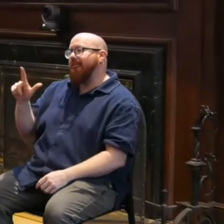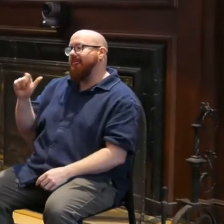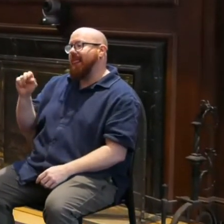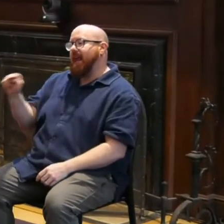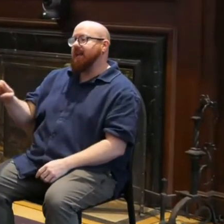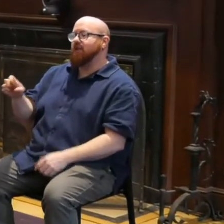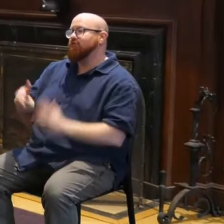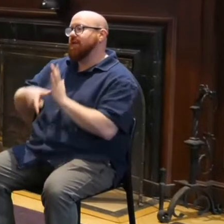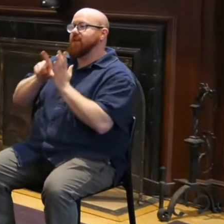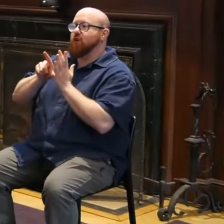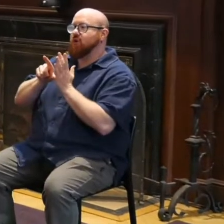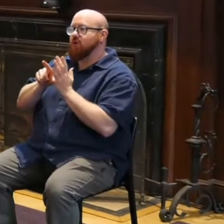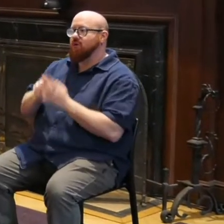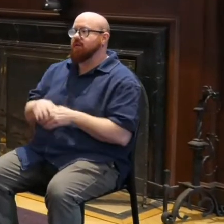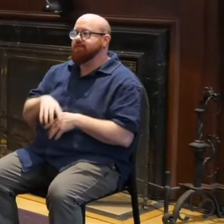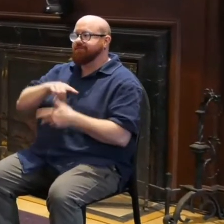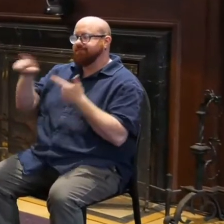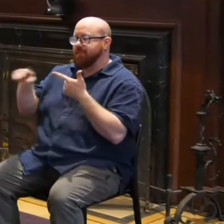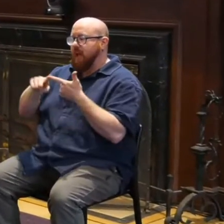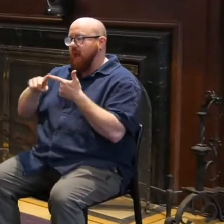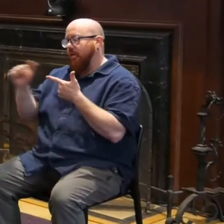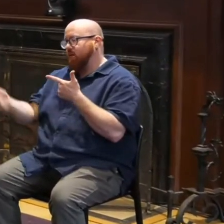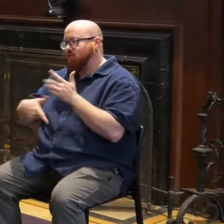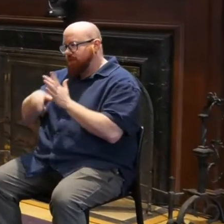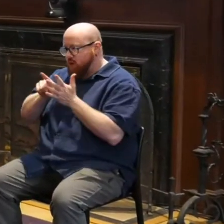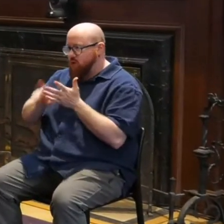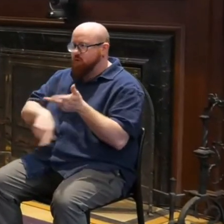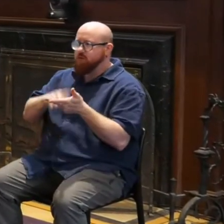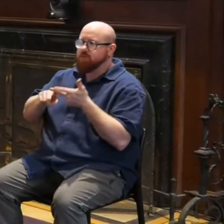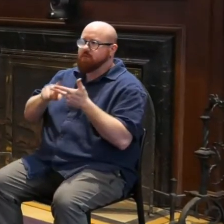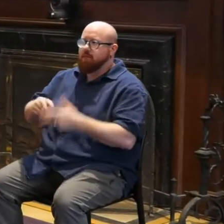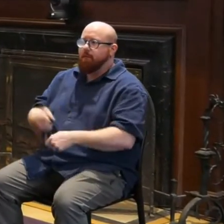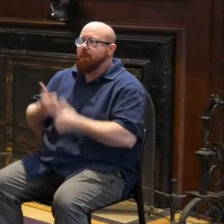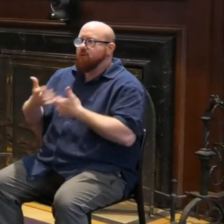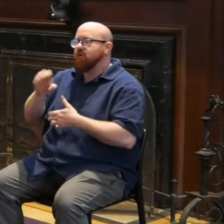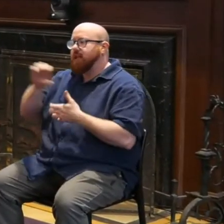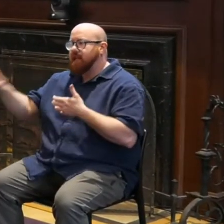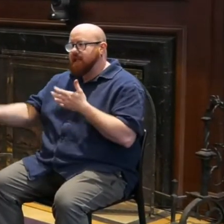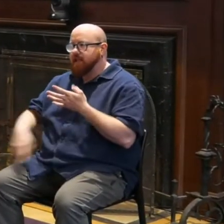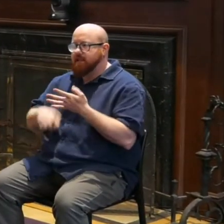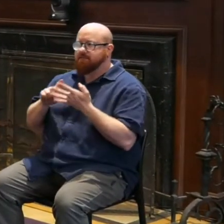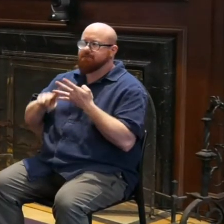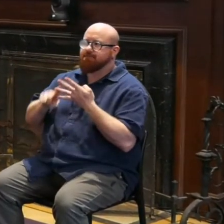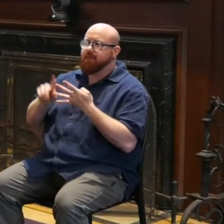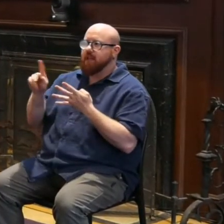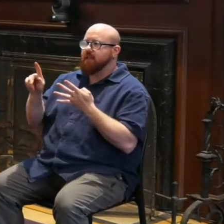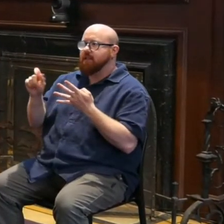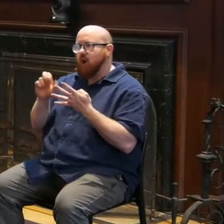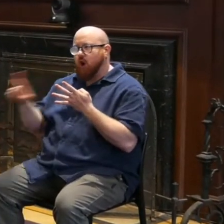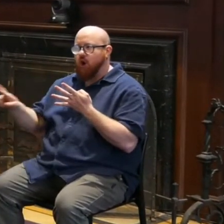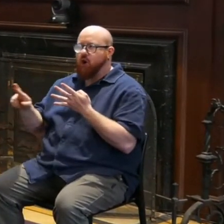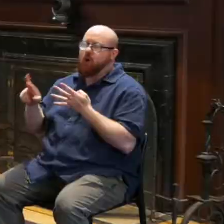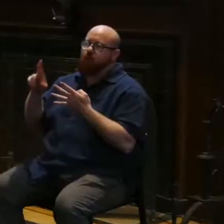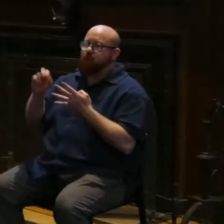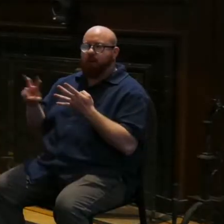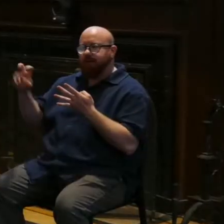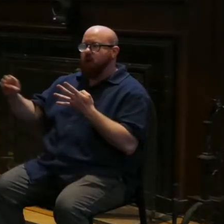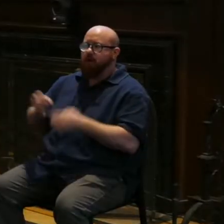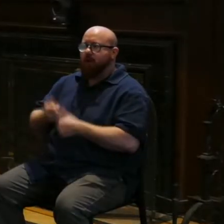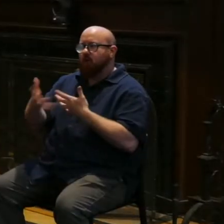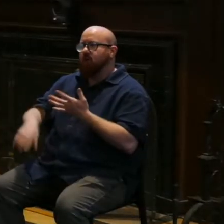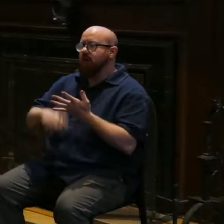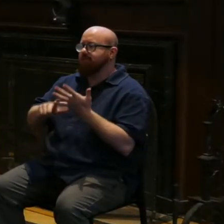Review, Passenger, Slant, Poetry East, Tar River Poetry, Lock Raven Review, and many other journals